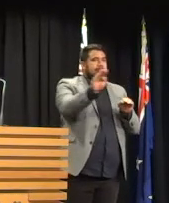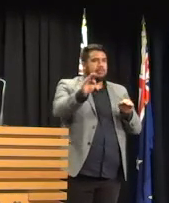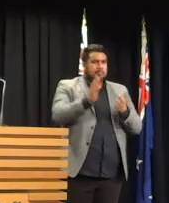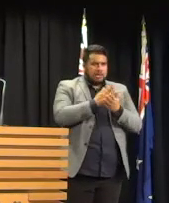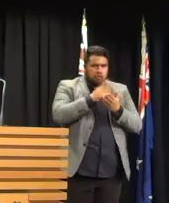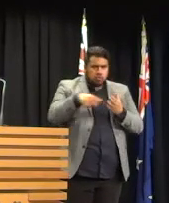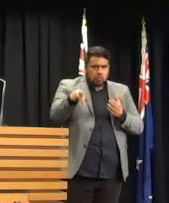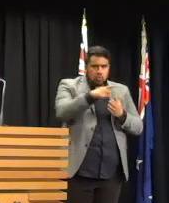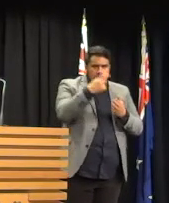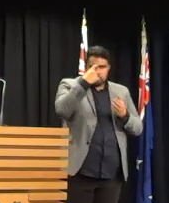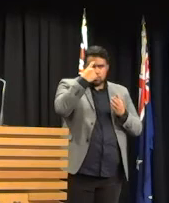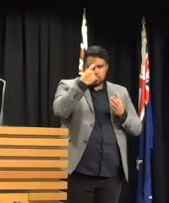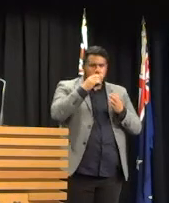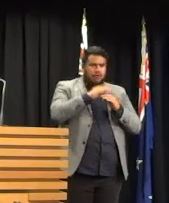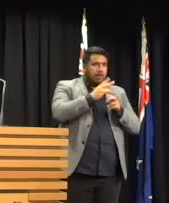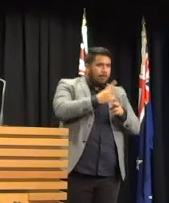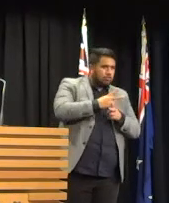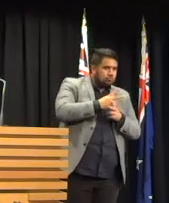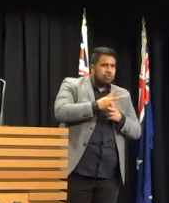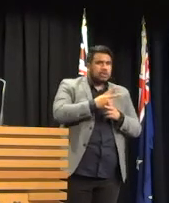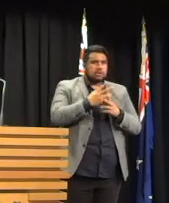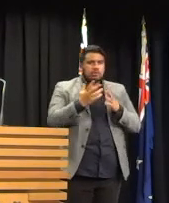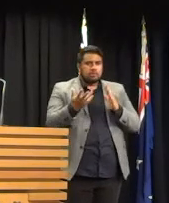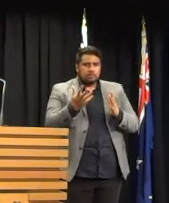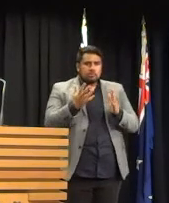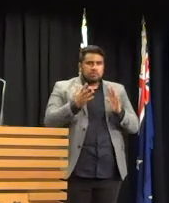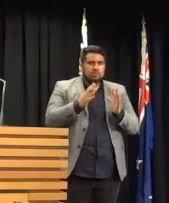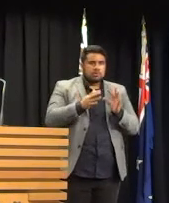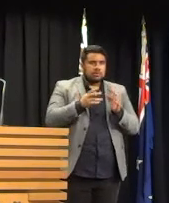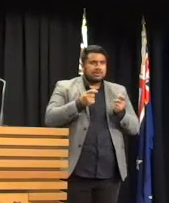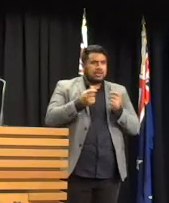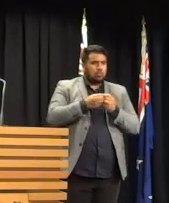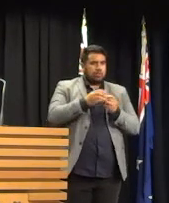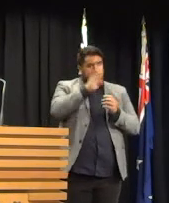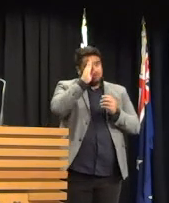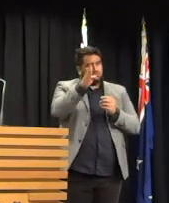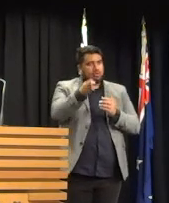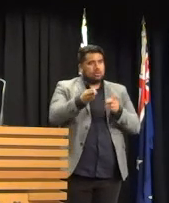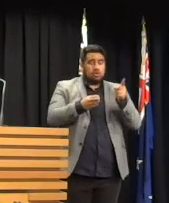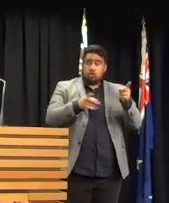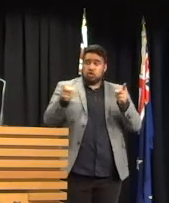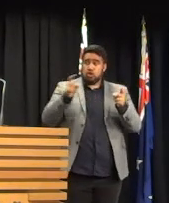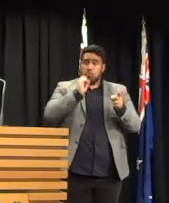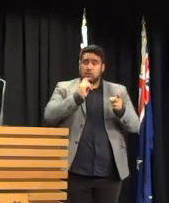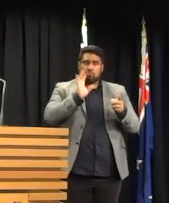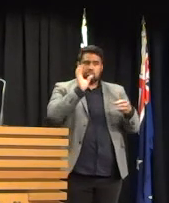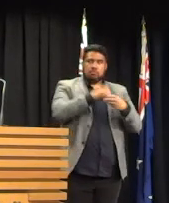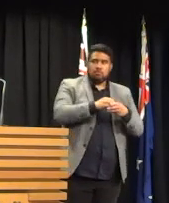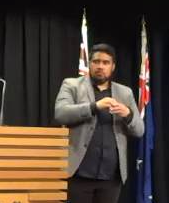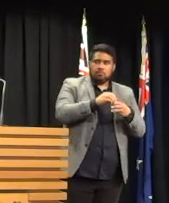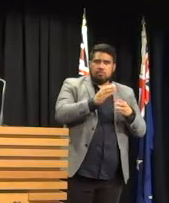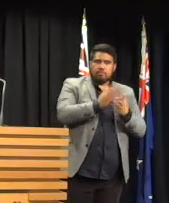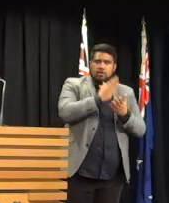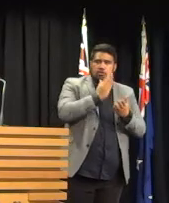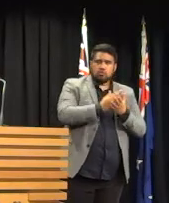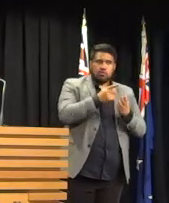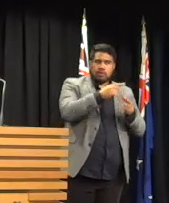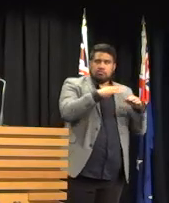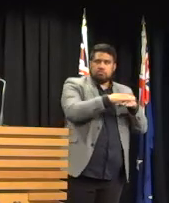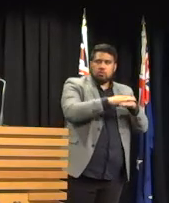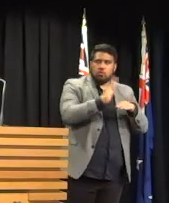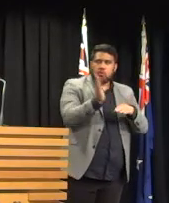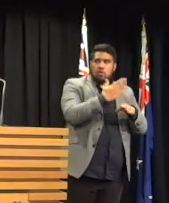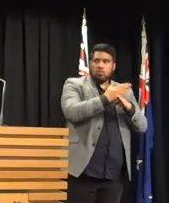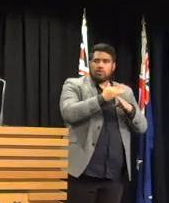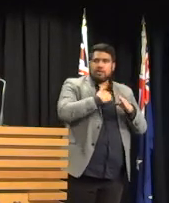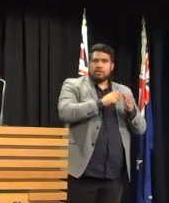of and monitoring and dealing with directly. And will you step in at all to ensure that any remedial work? I